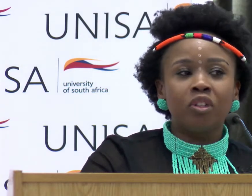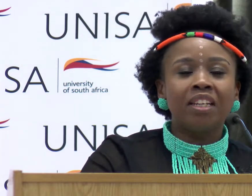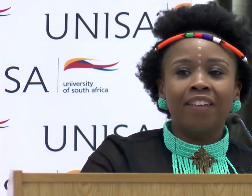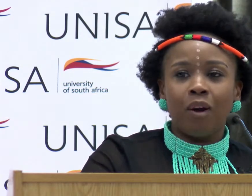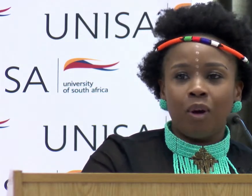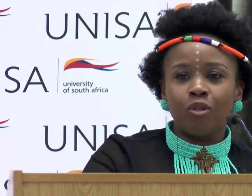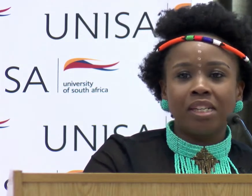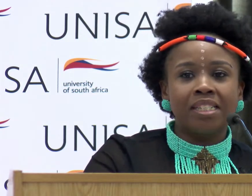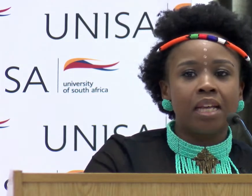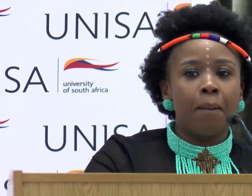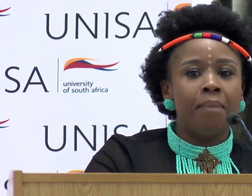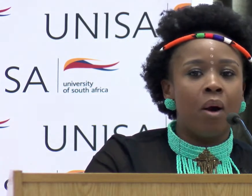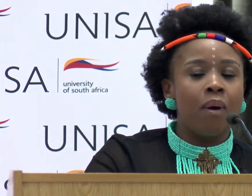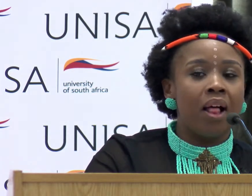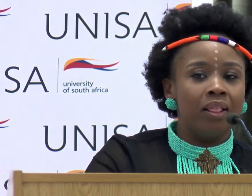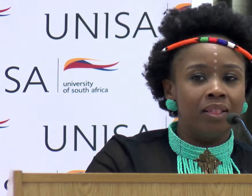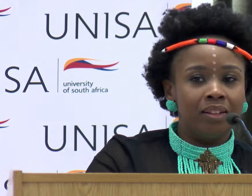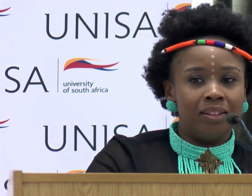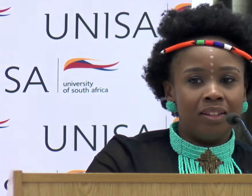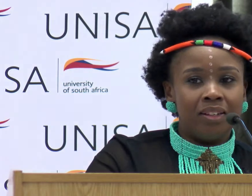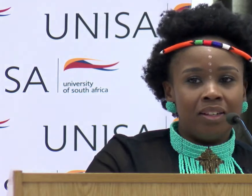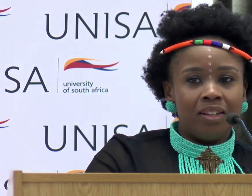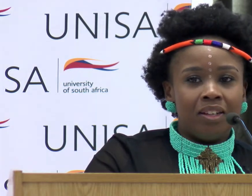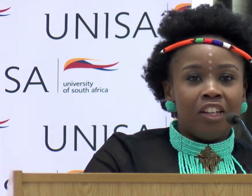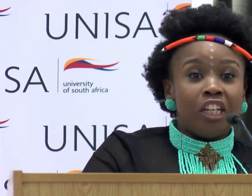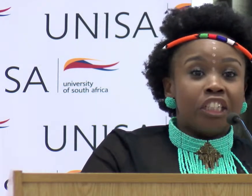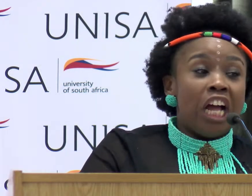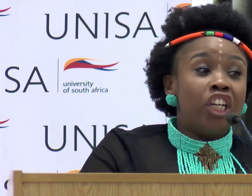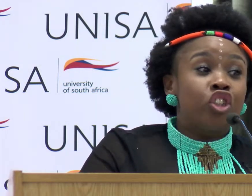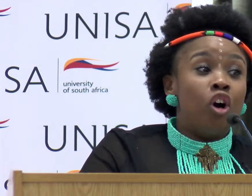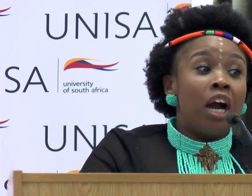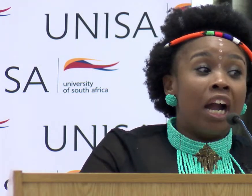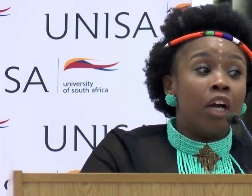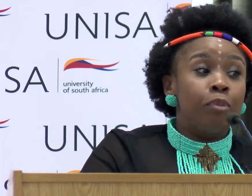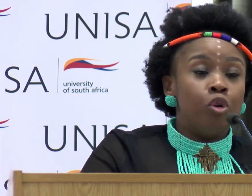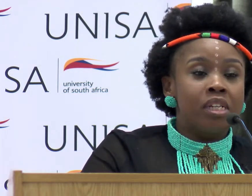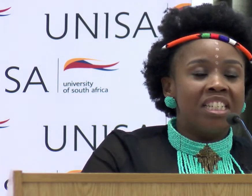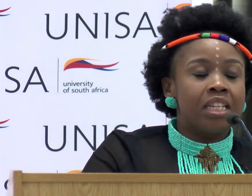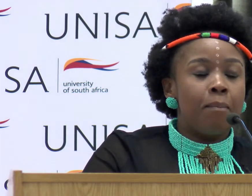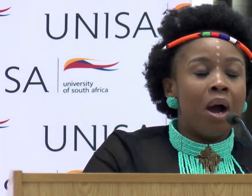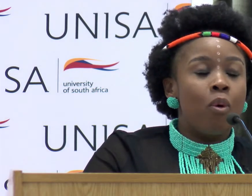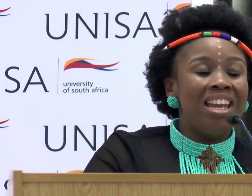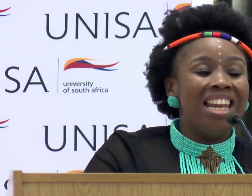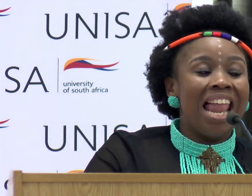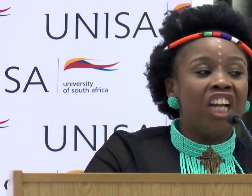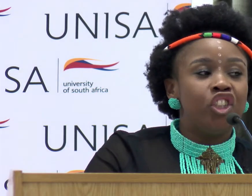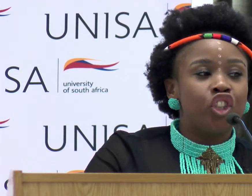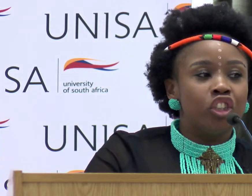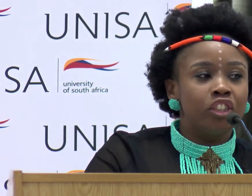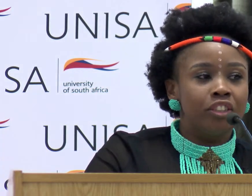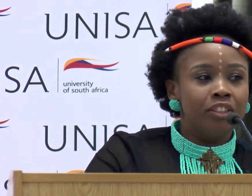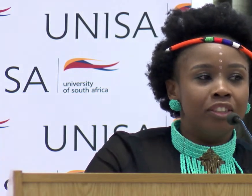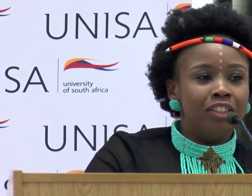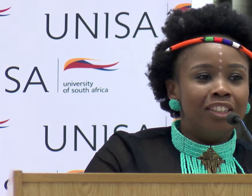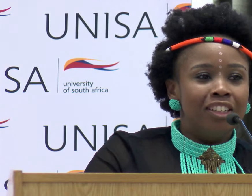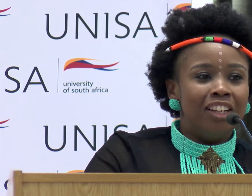Khawujonga umuntu osecane kwakho uthi andisabawela. Xa ikujonga kakubi uthi andisabawela